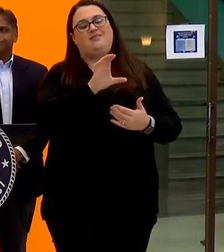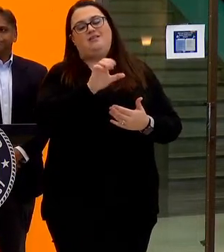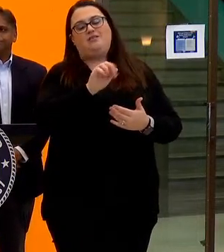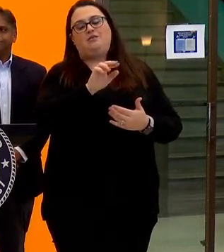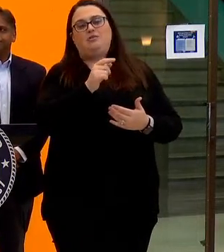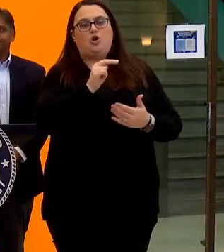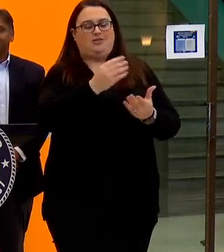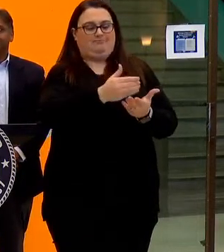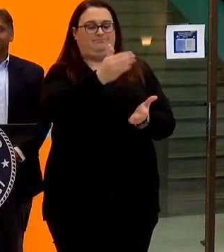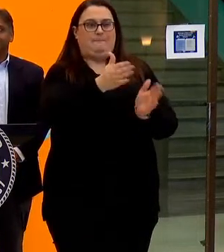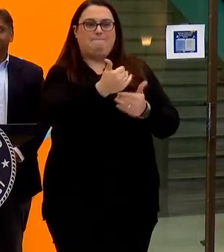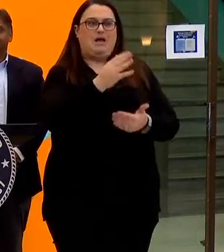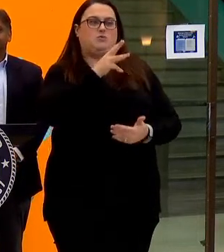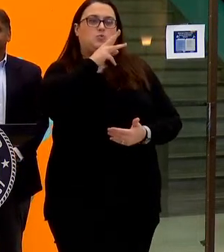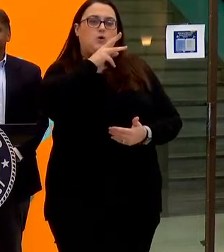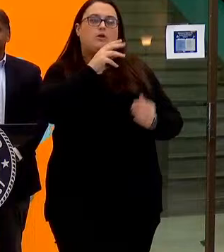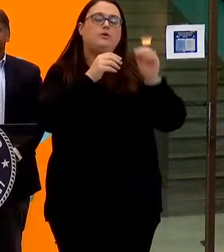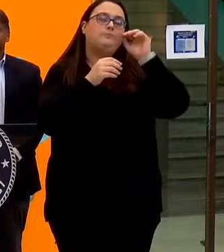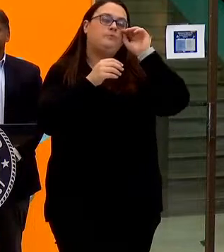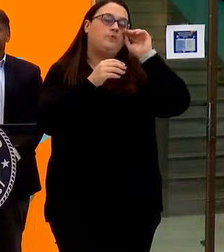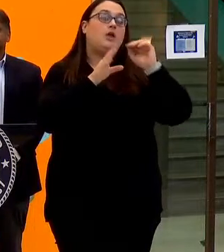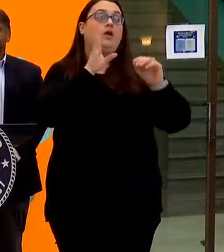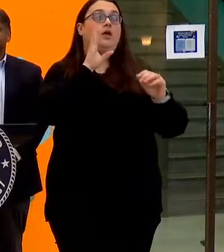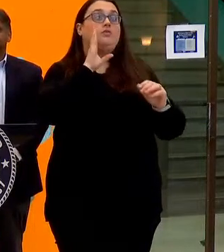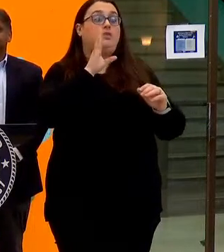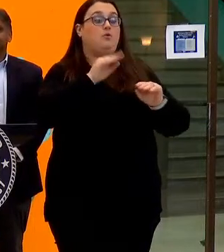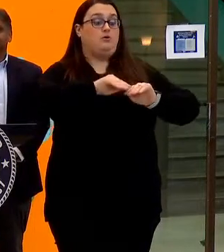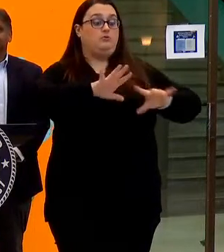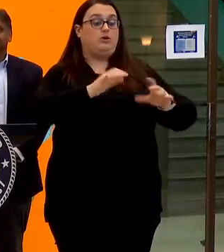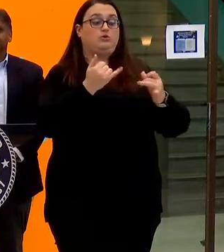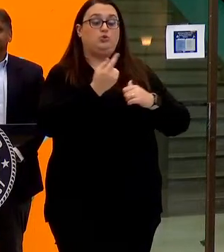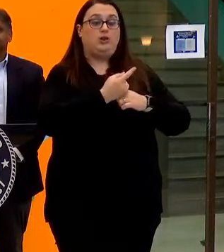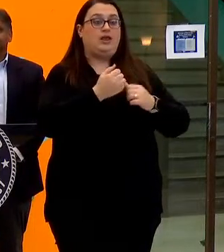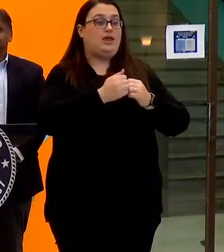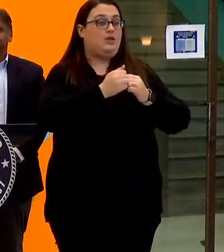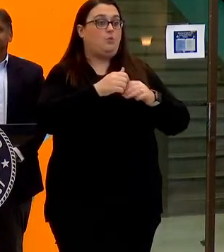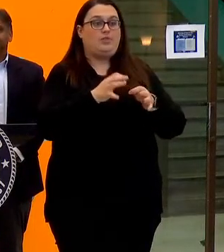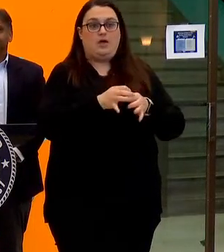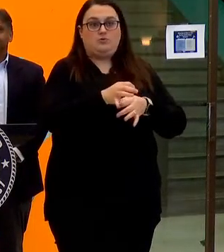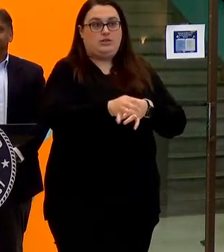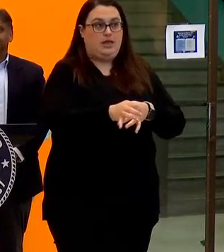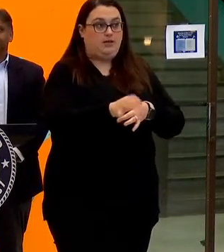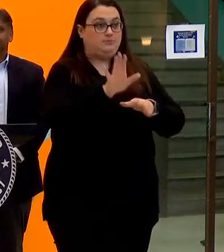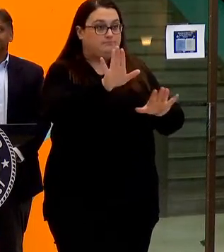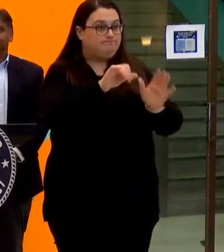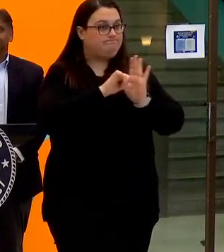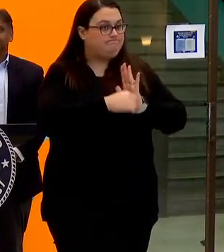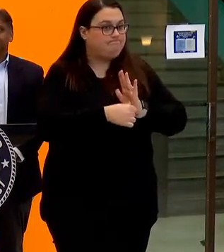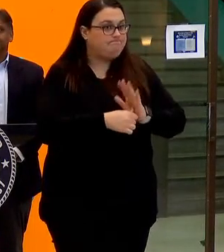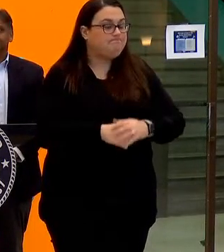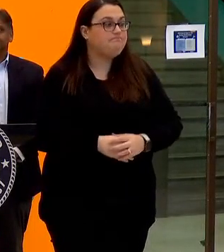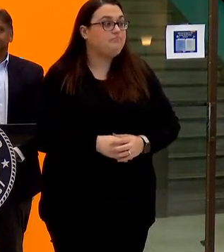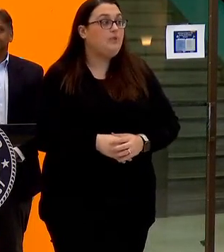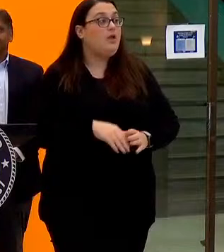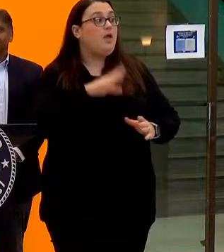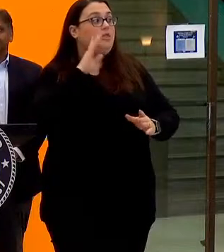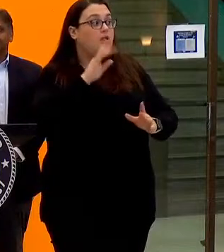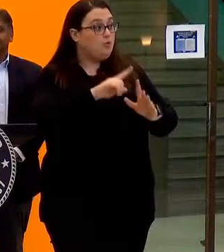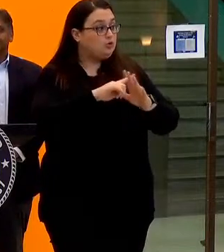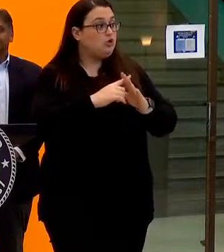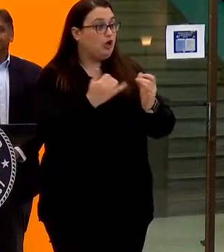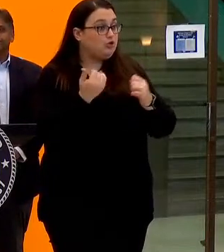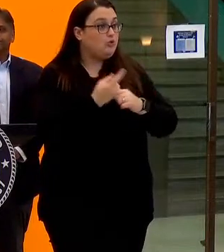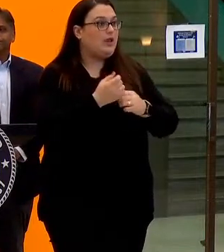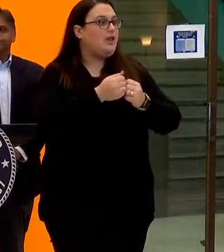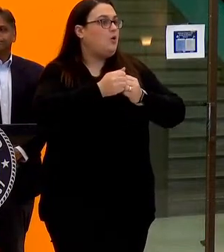water. Distributions will begin again today without delay. Again, I want to emphasize, they will begin again